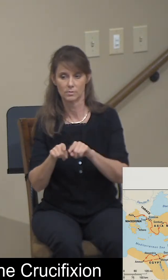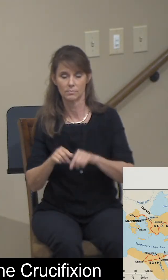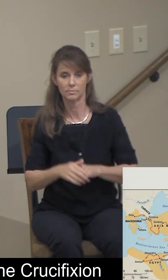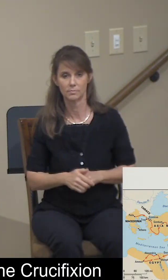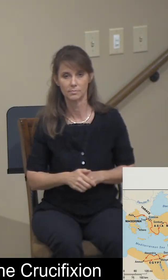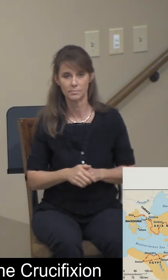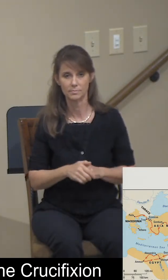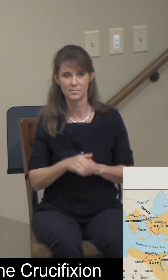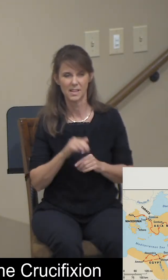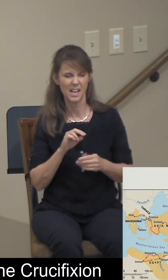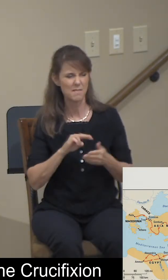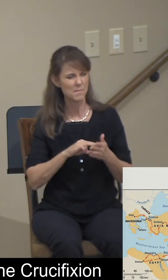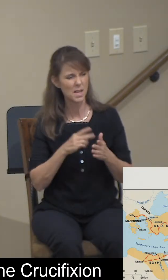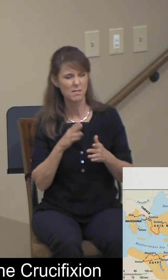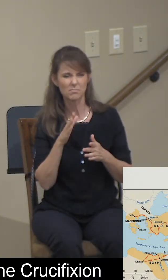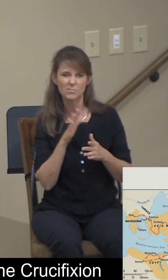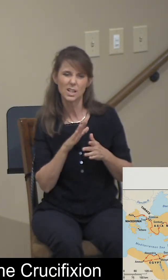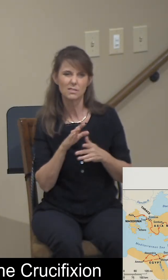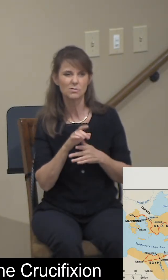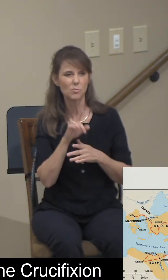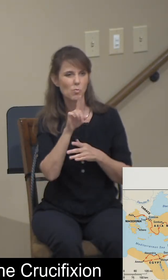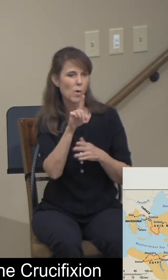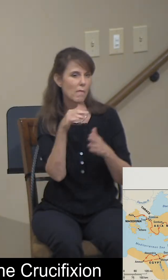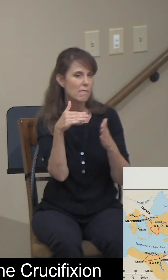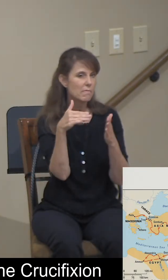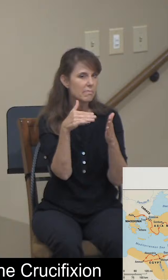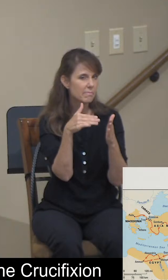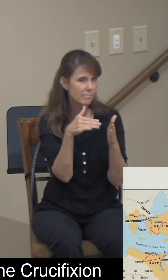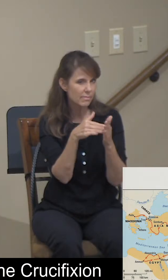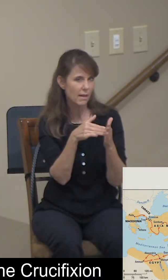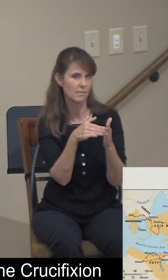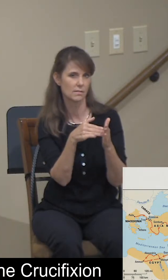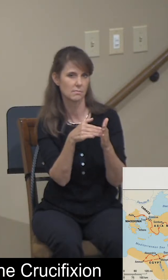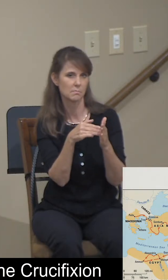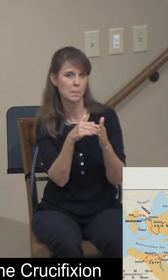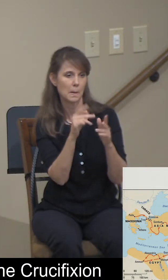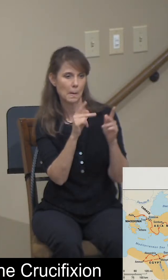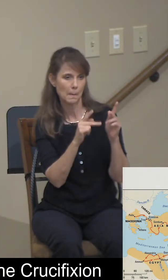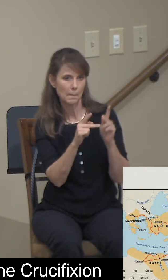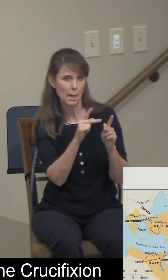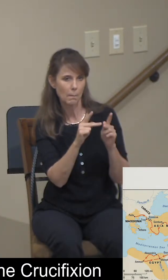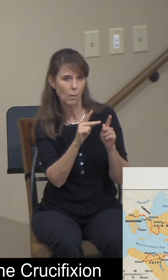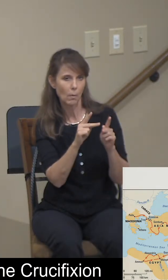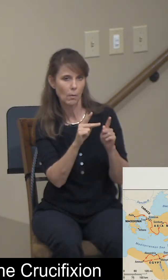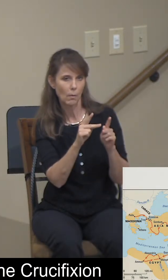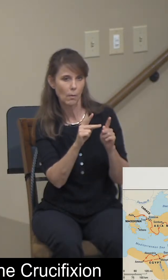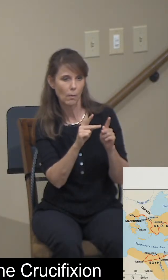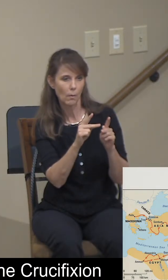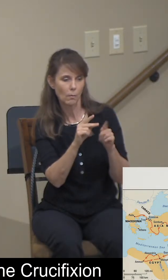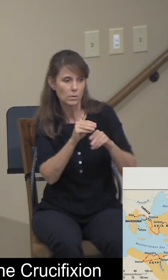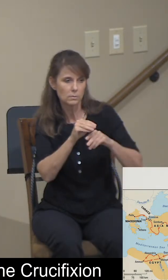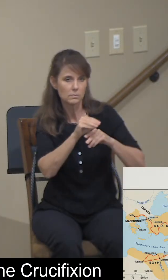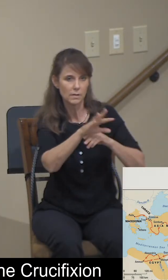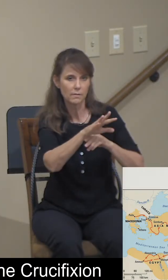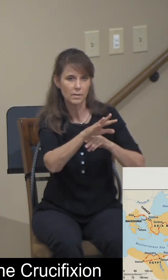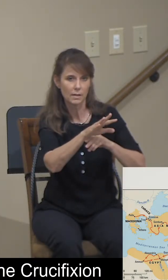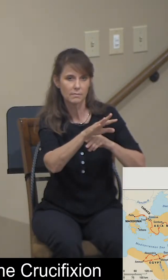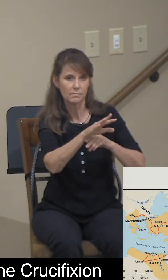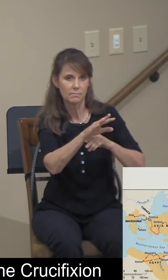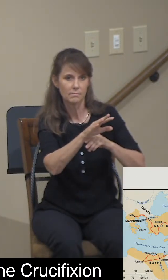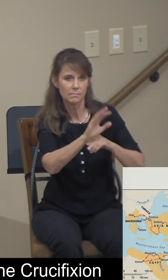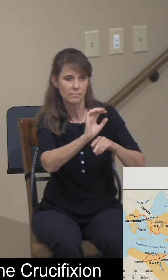usually meant about 1,000 people or so. Smaller city-states were always kind of characteristic of the Greeks,